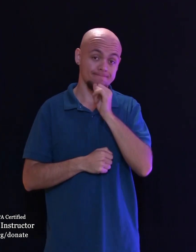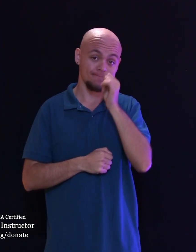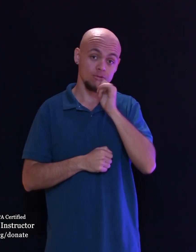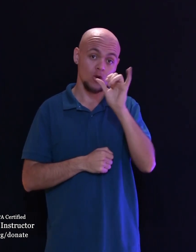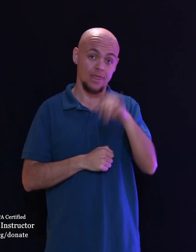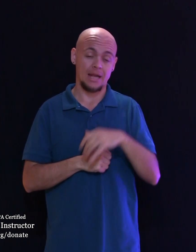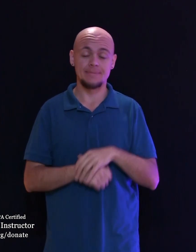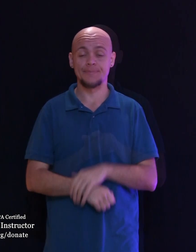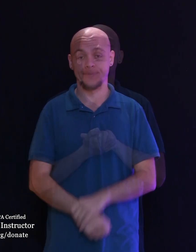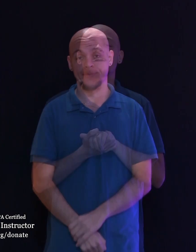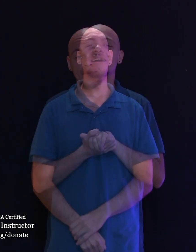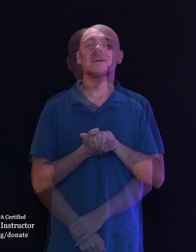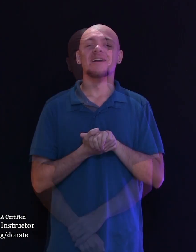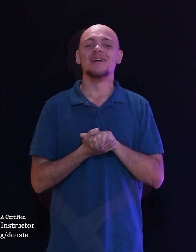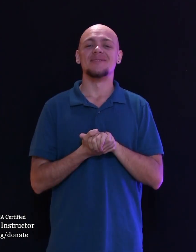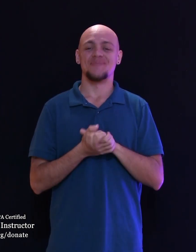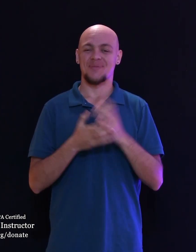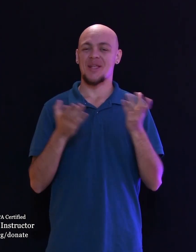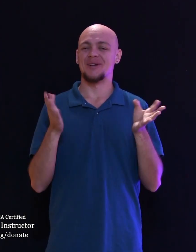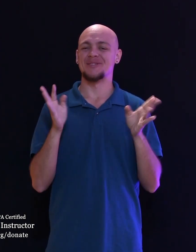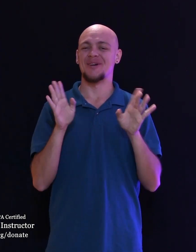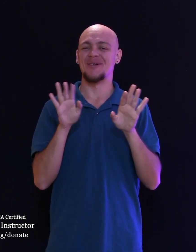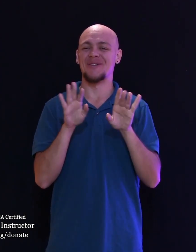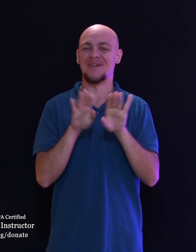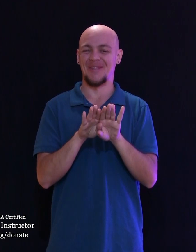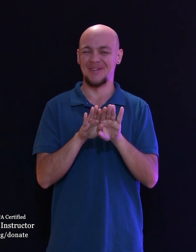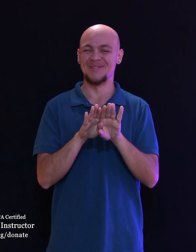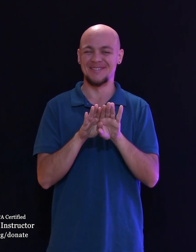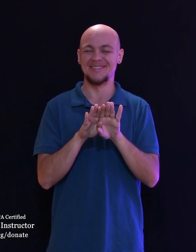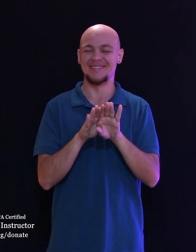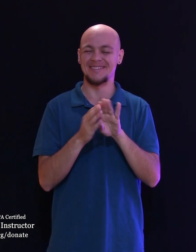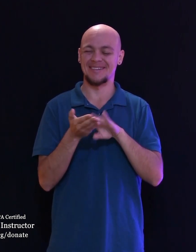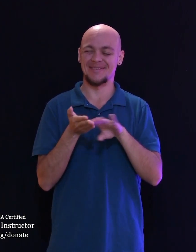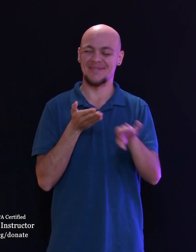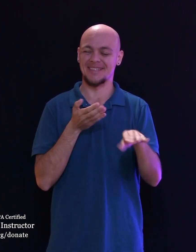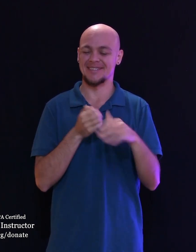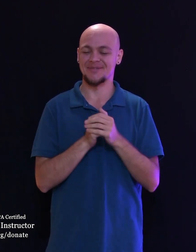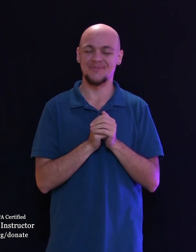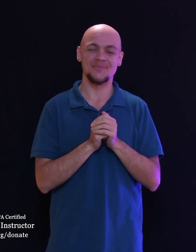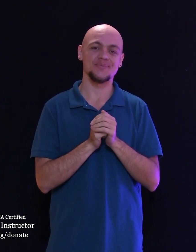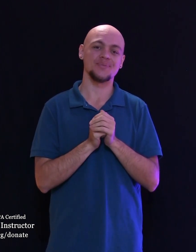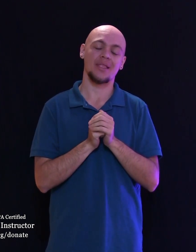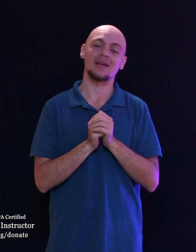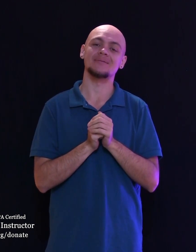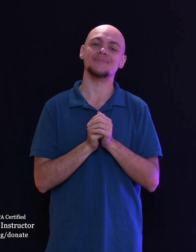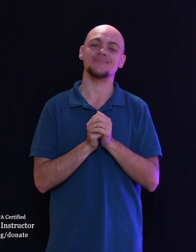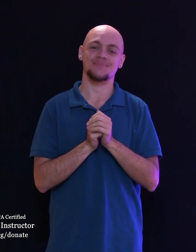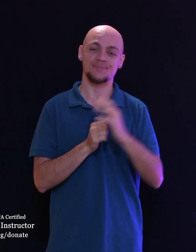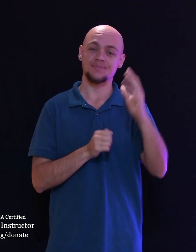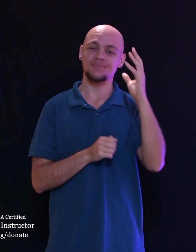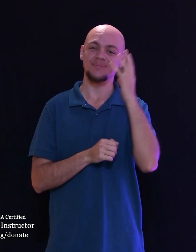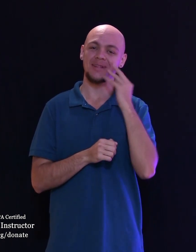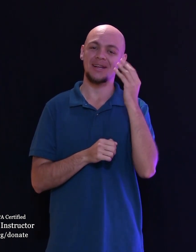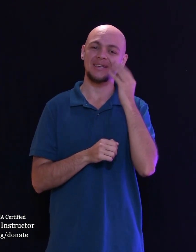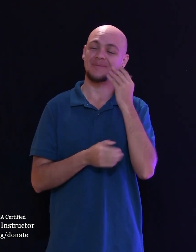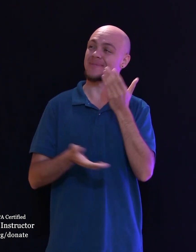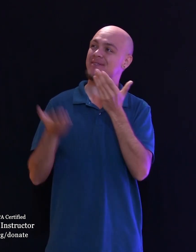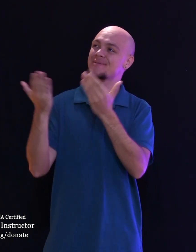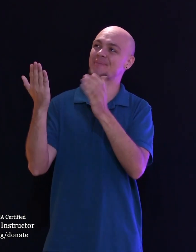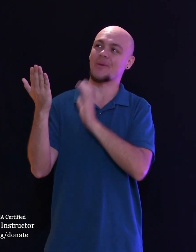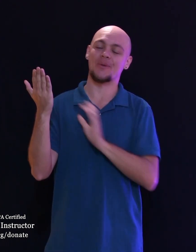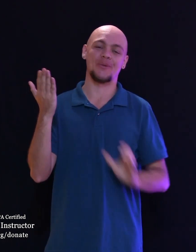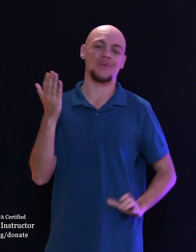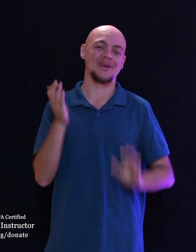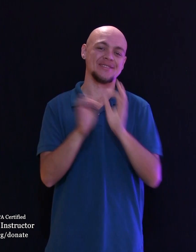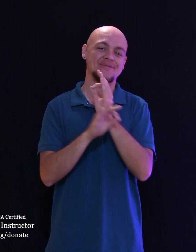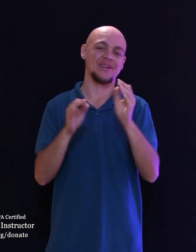endure them. Let's close out this service with this benediction. Having experienced the freedom in